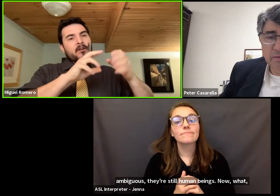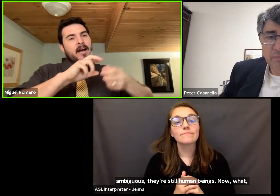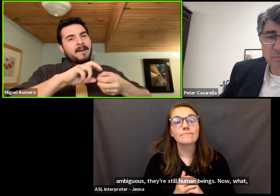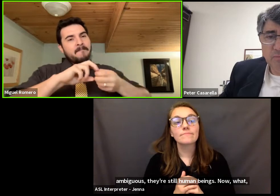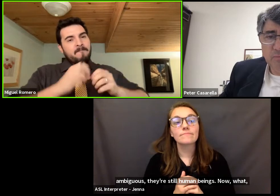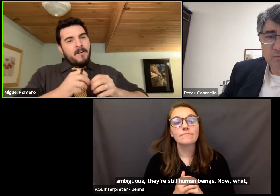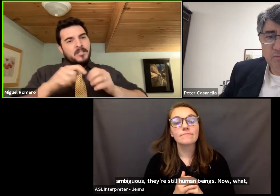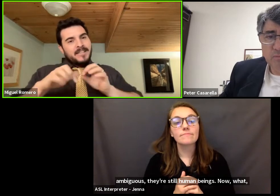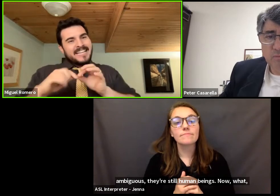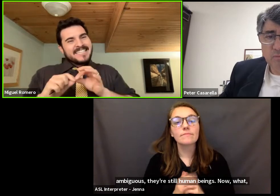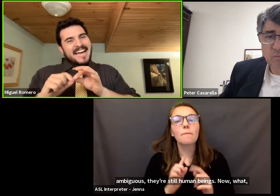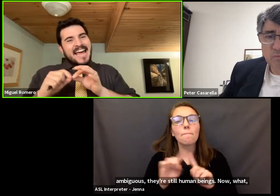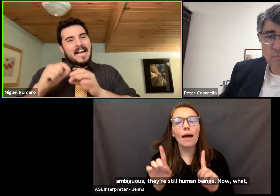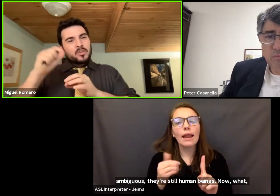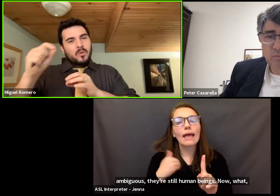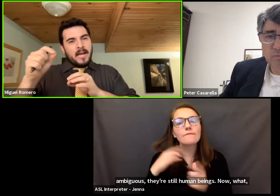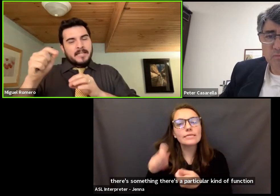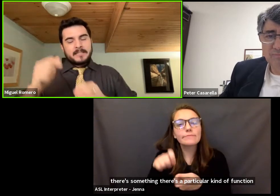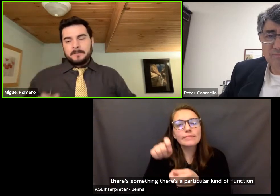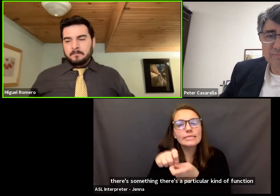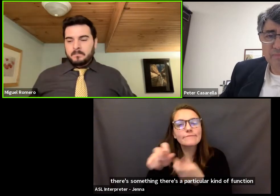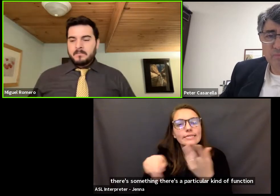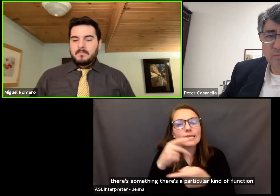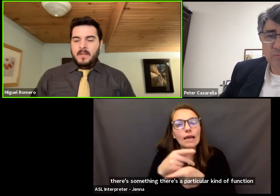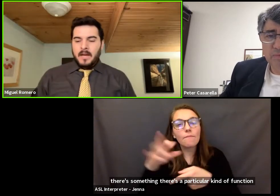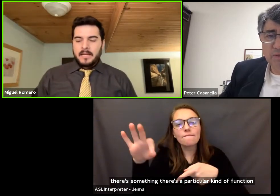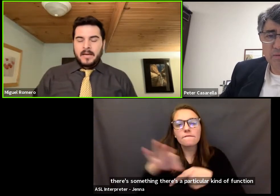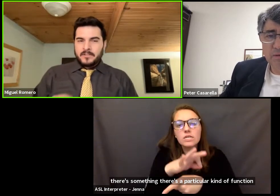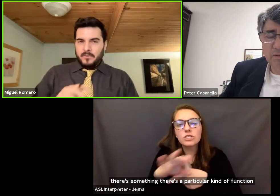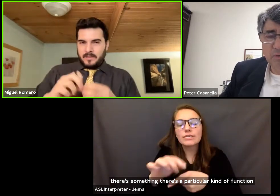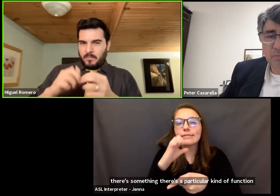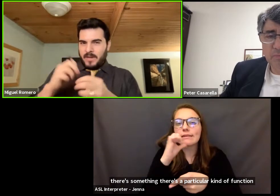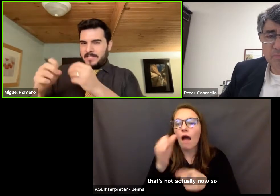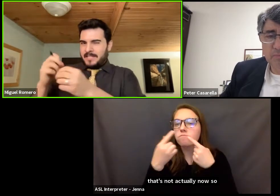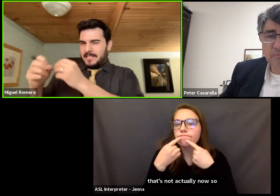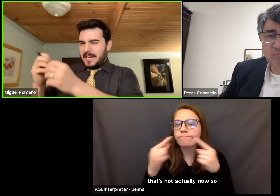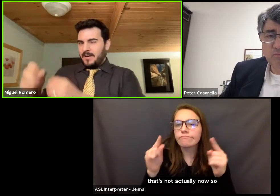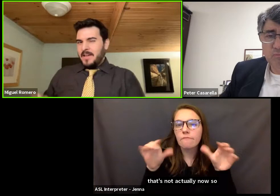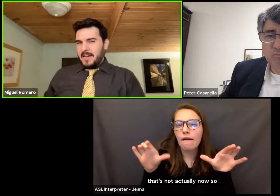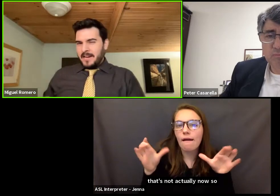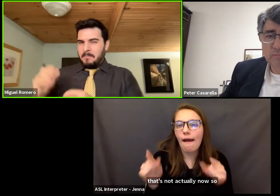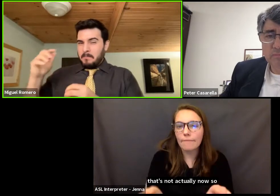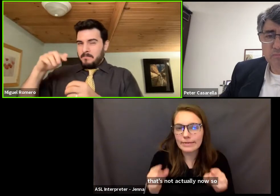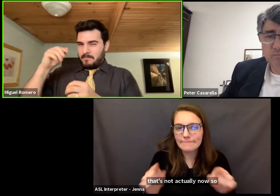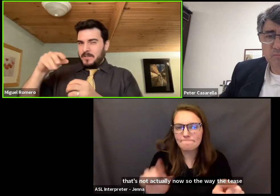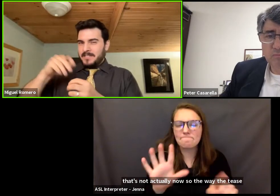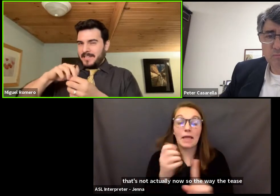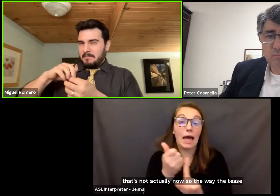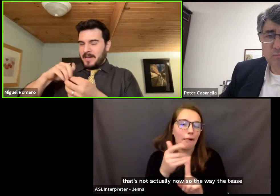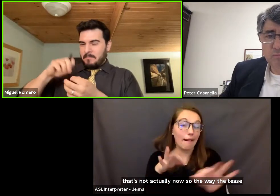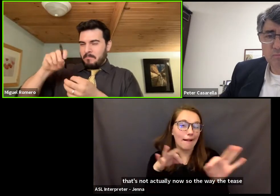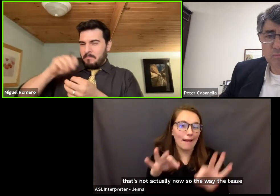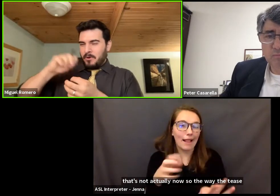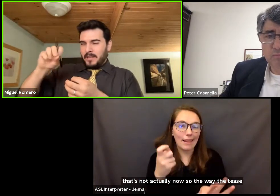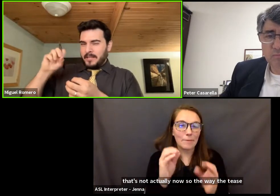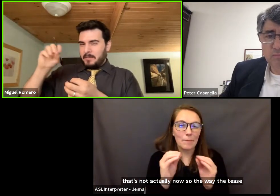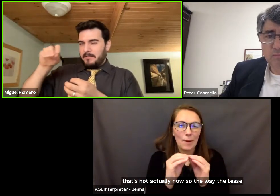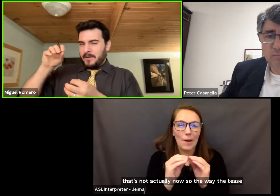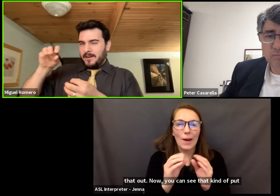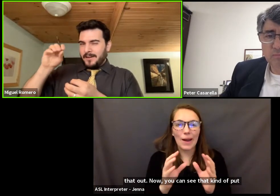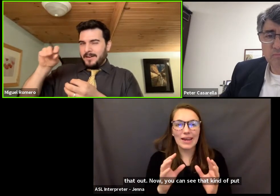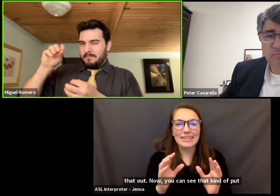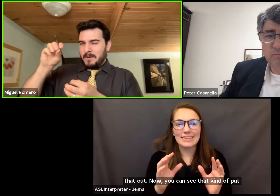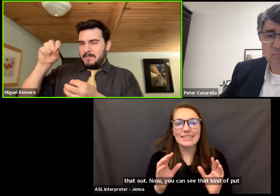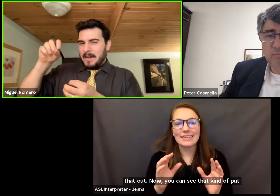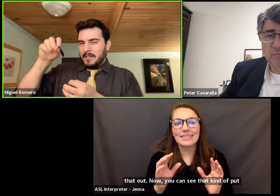a particular kind of function that's not actualized. So the way to tease that out, now you can see that I'm kind of putting a little